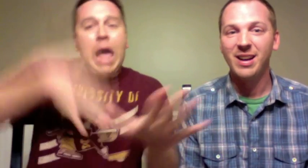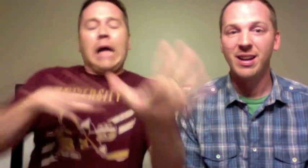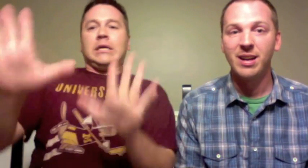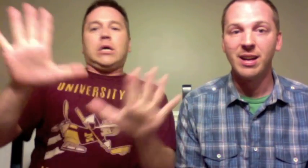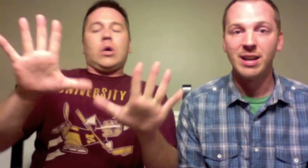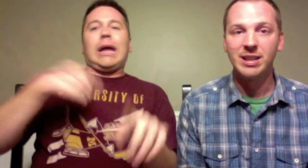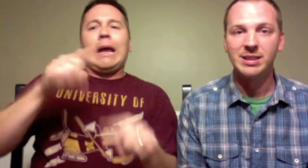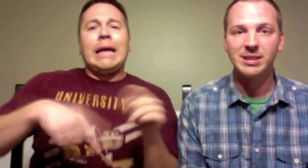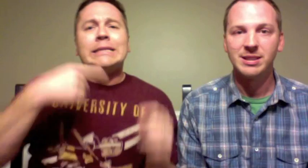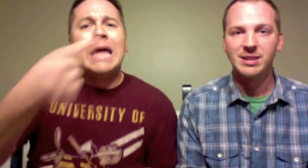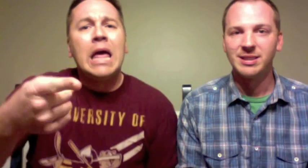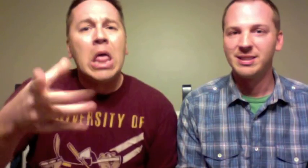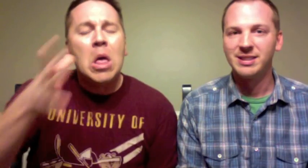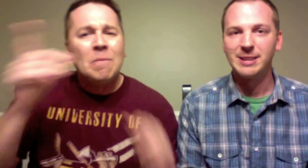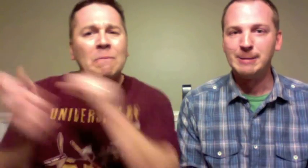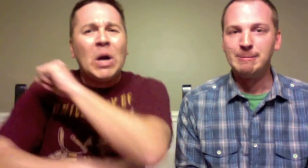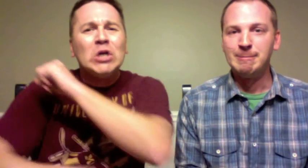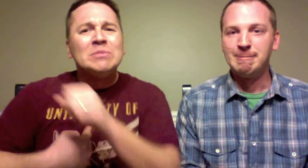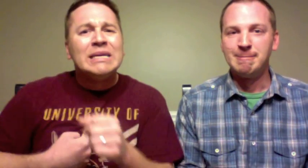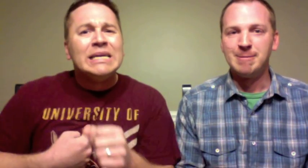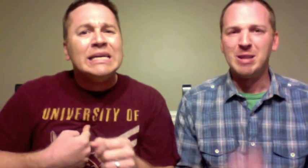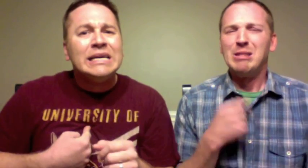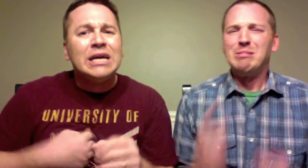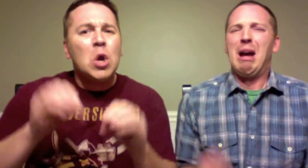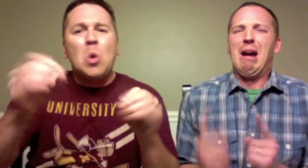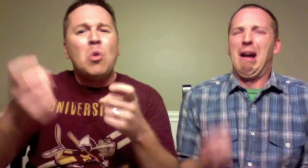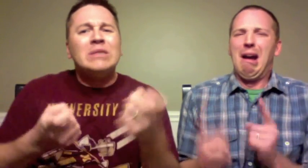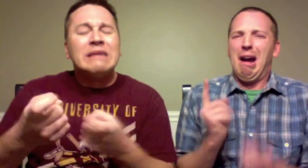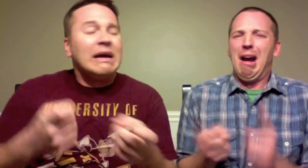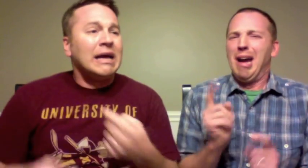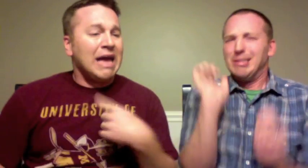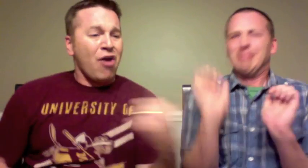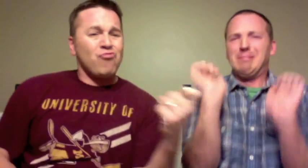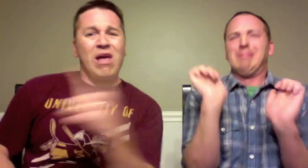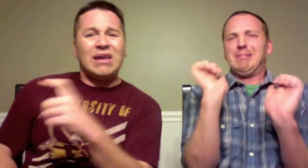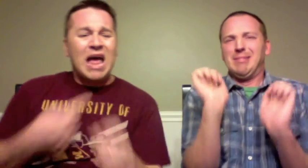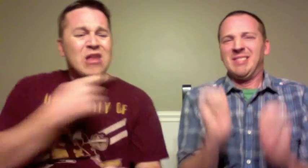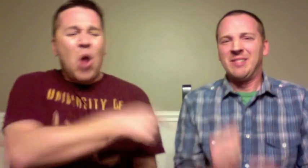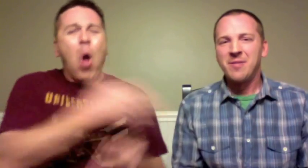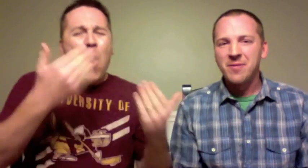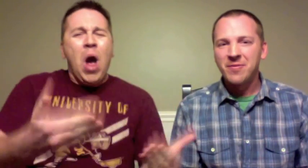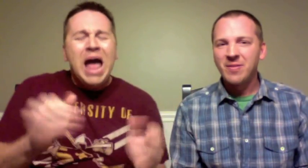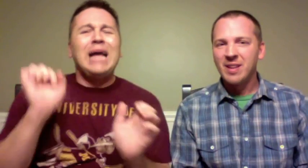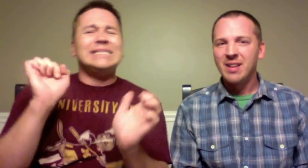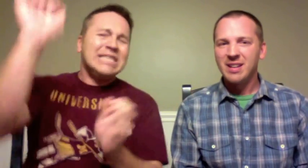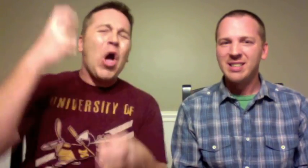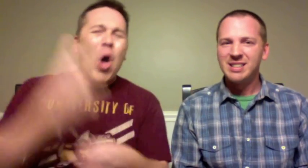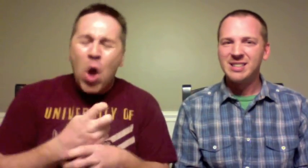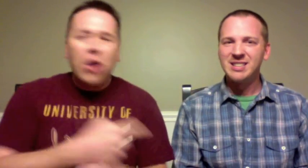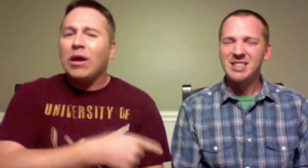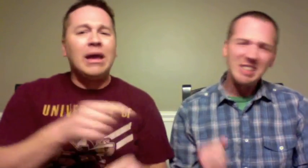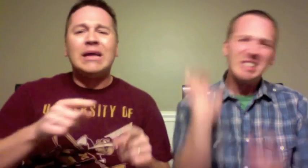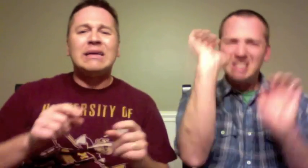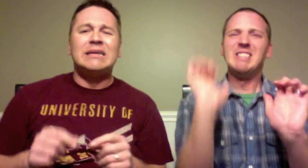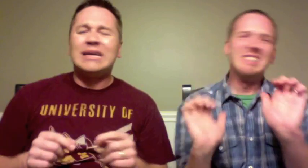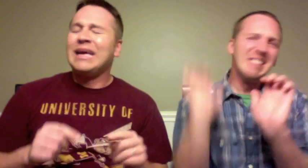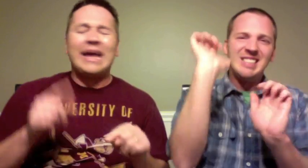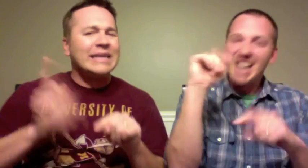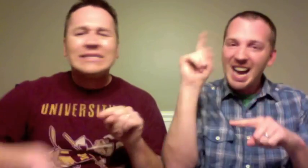my parents, but I stopped. I said, I can't tell my parents. They'll ground me. So I was kicking. I'm like, I can't Andy, roller skate. Andy, I hurry. said, no, get go me-" ahead and kick harder, Ben. You can get out yourself. I said,